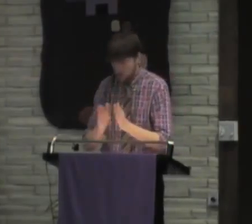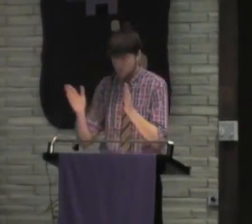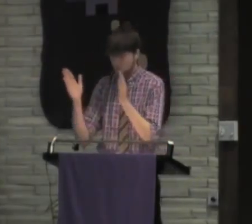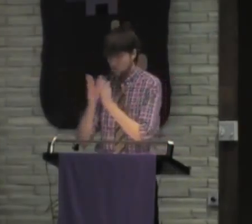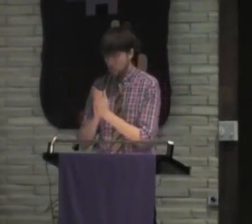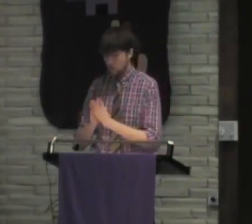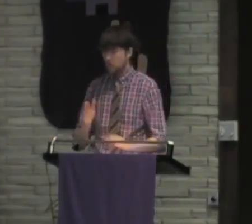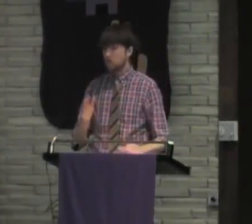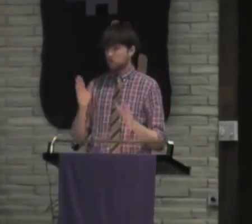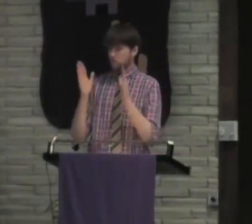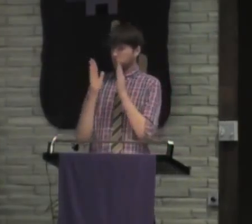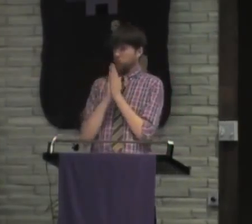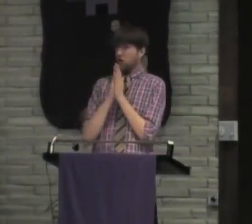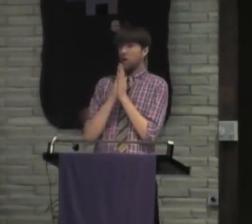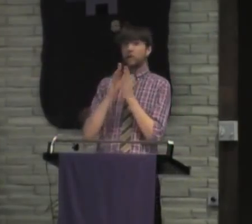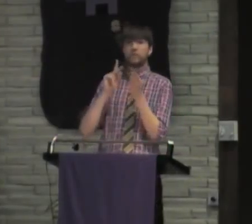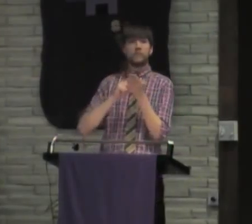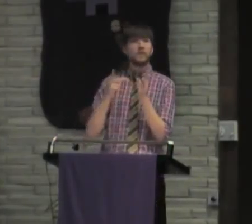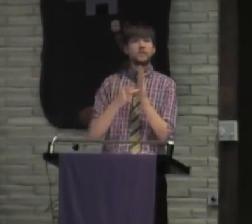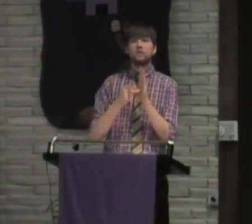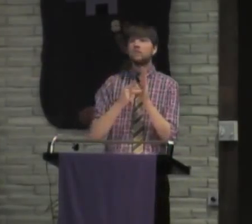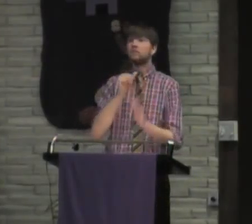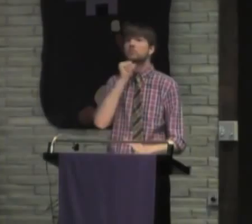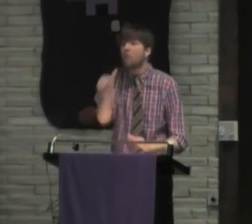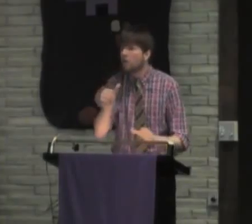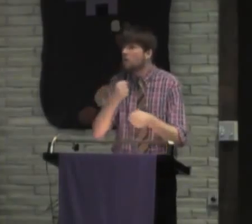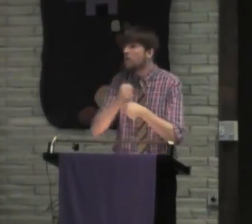Every step, Nehemiah always prays.